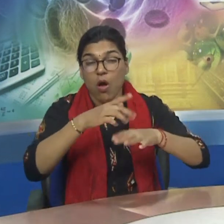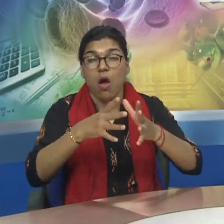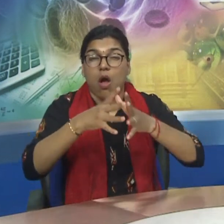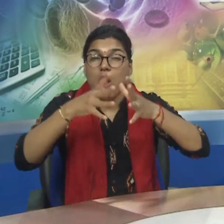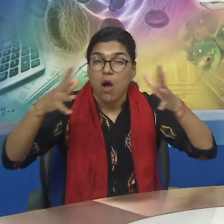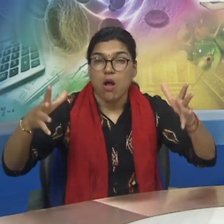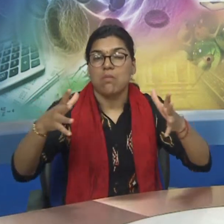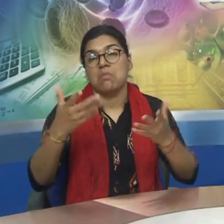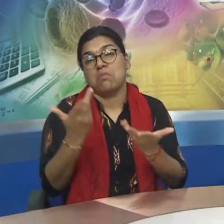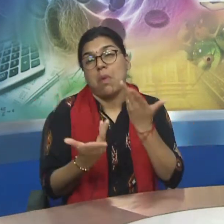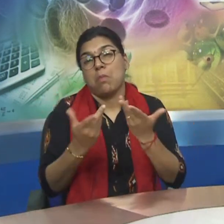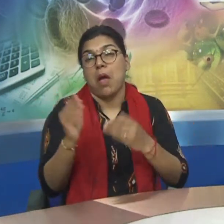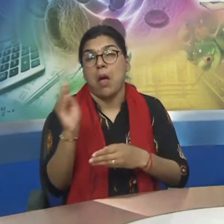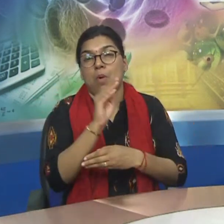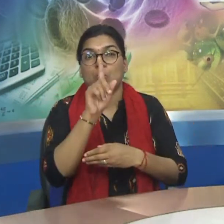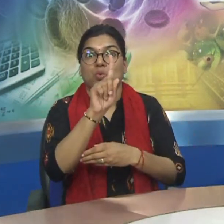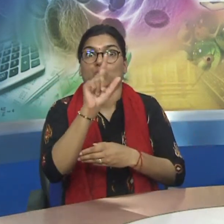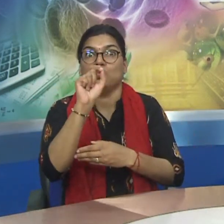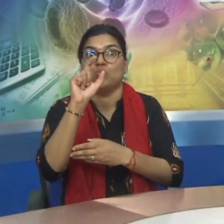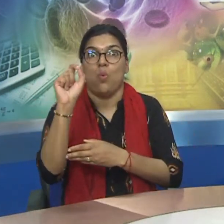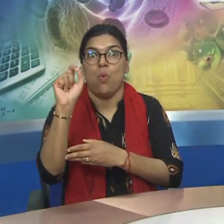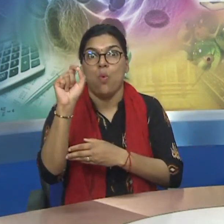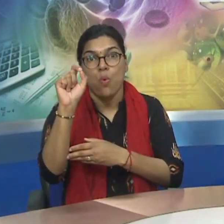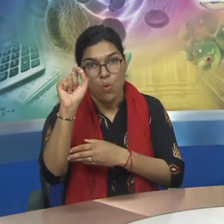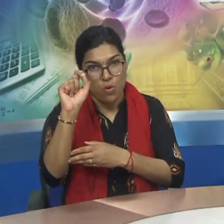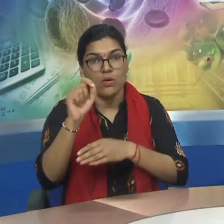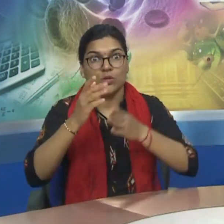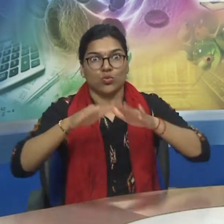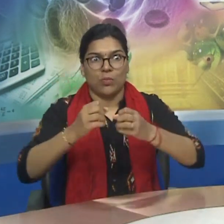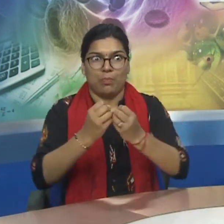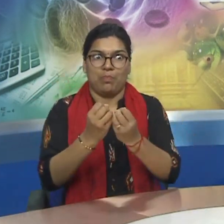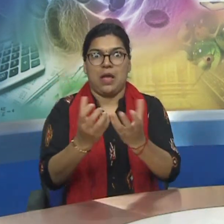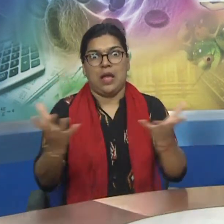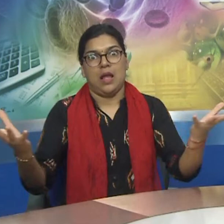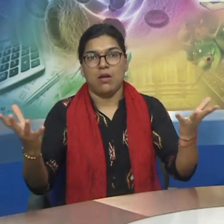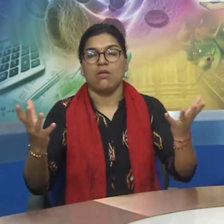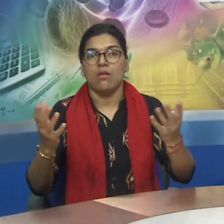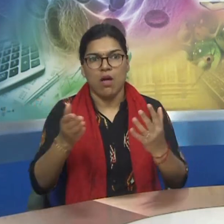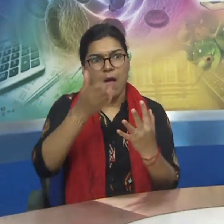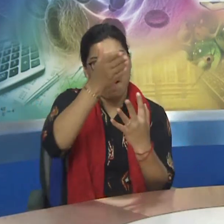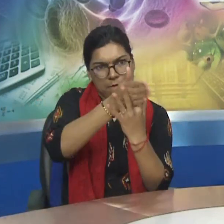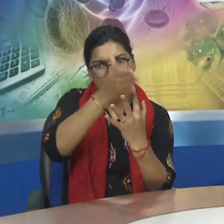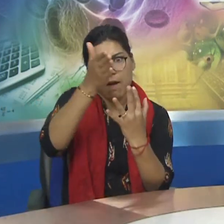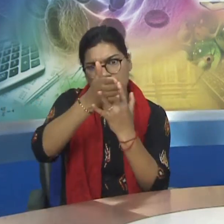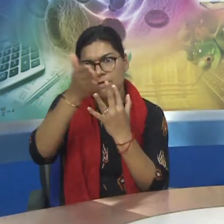easily maintain the data about different students and their marks,